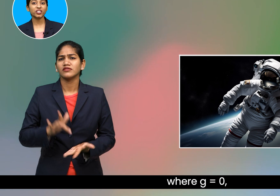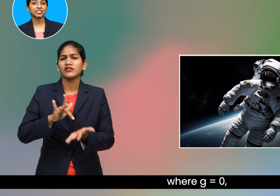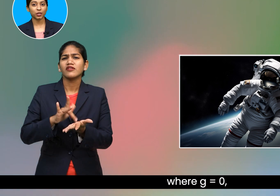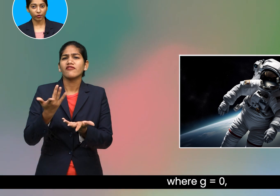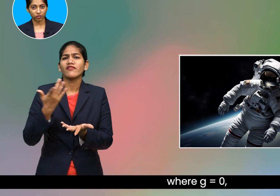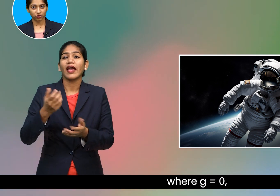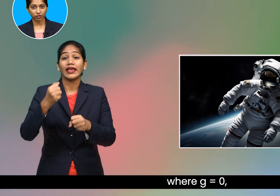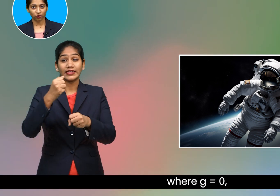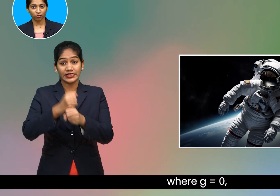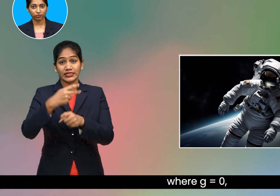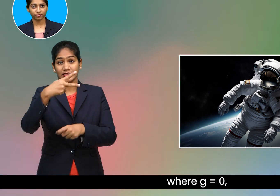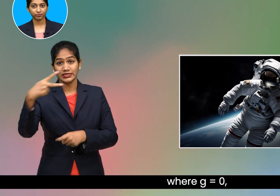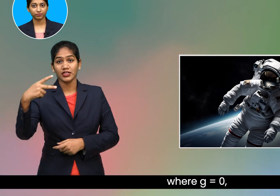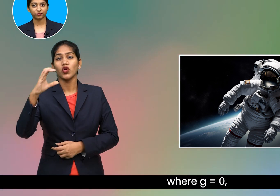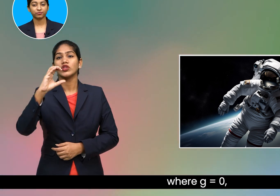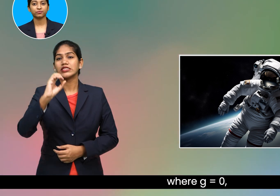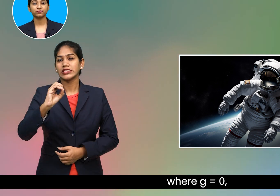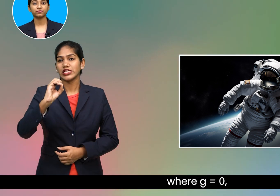where g is equal to 0,